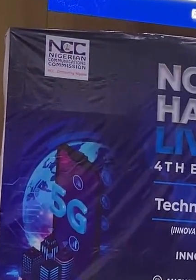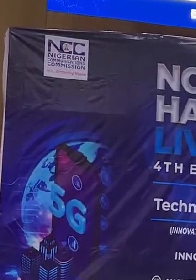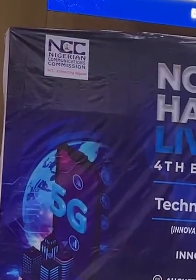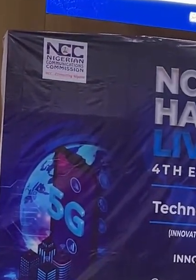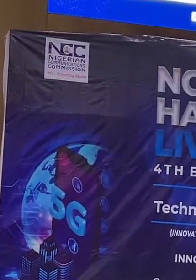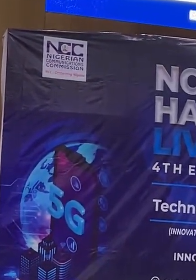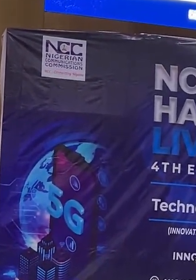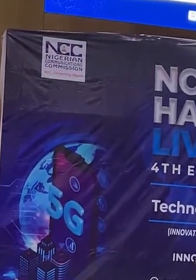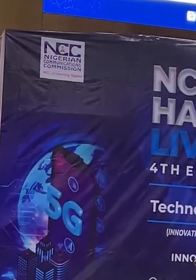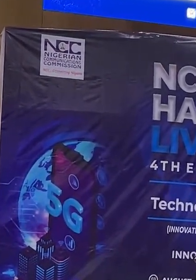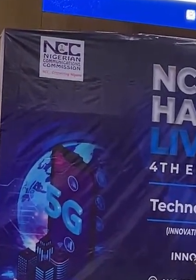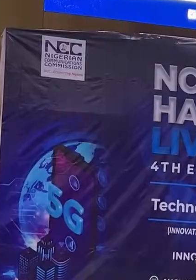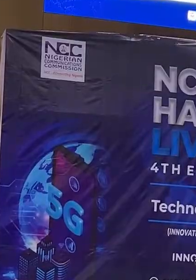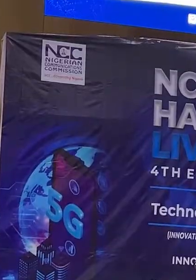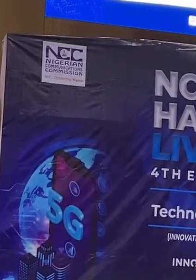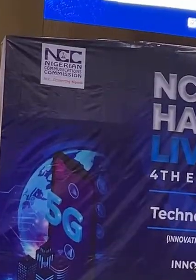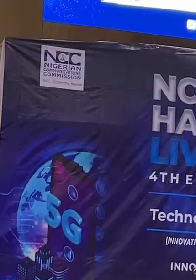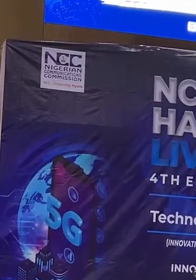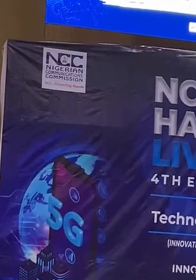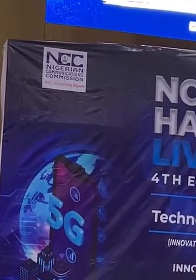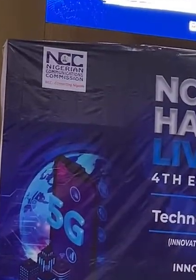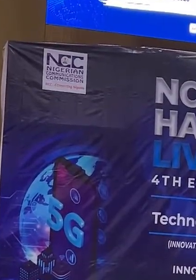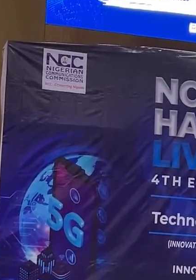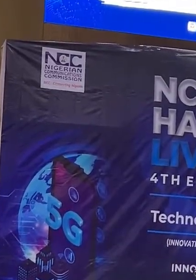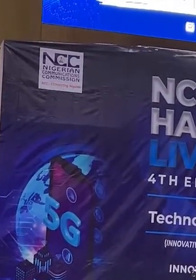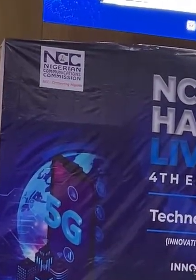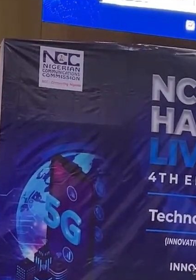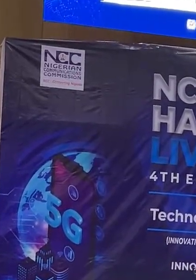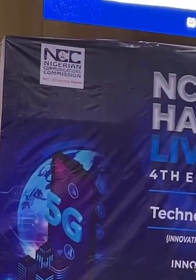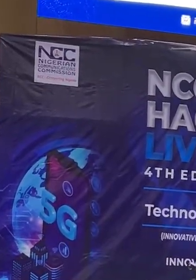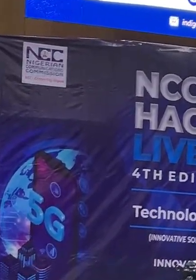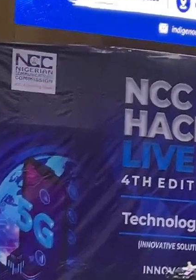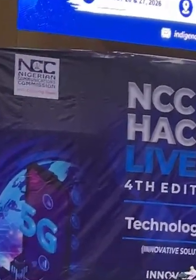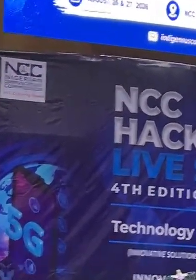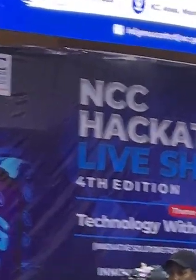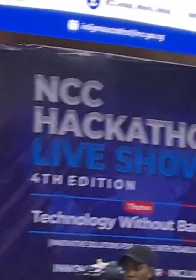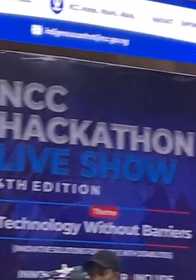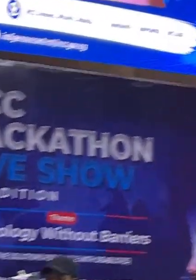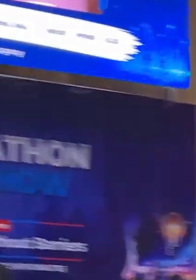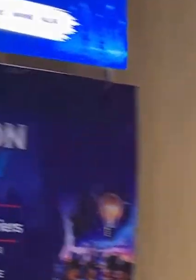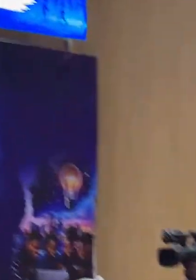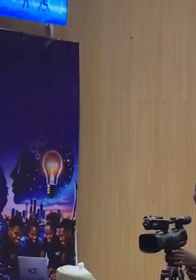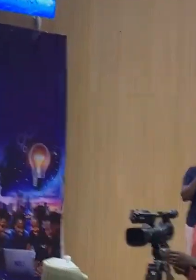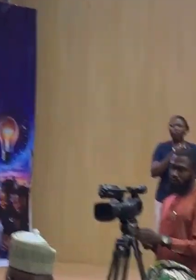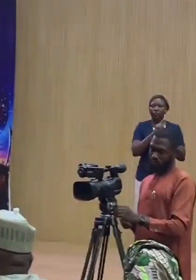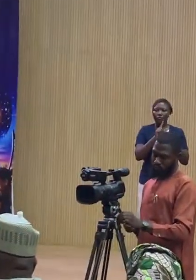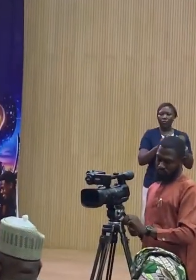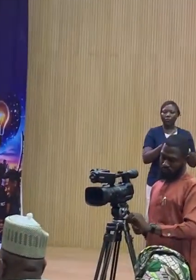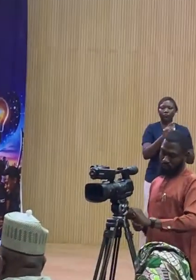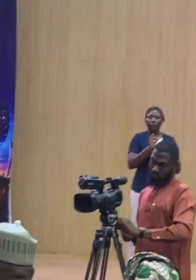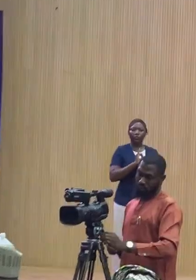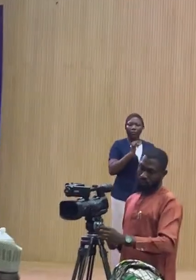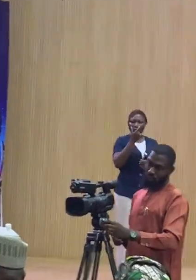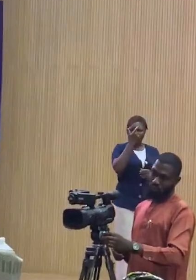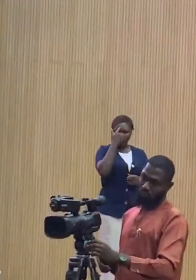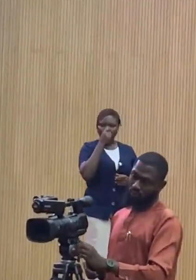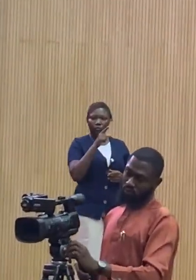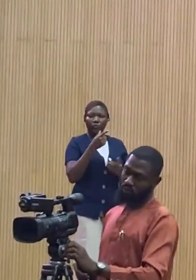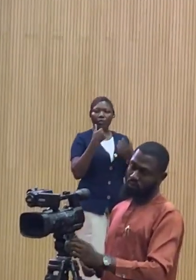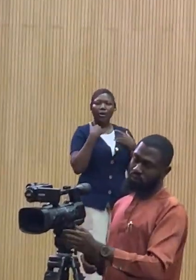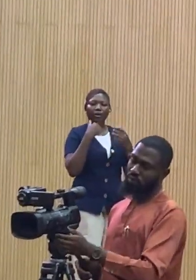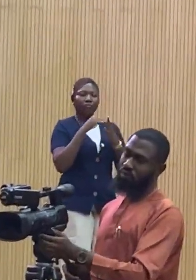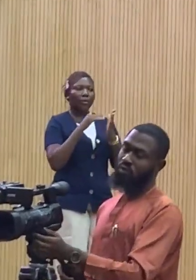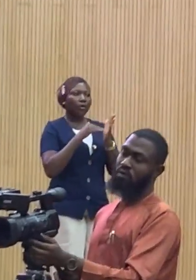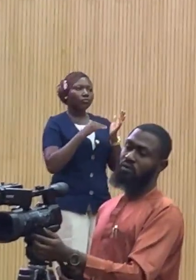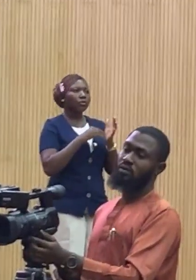How affordable is this device for them? Yes, that's a very good question. I think, as I mentioned in the presentation, the